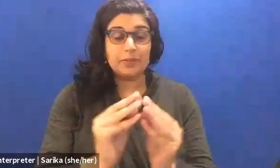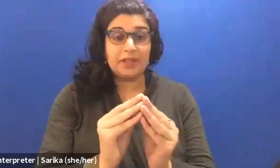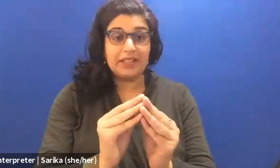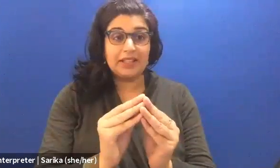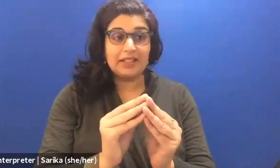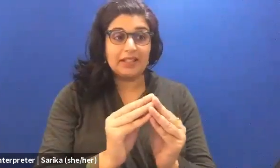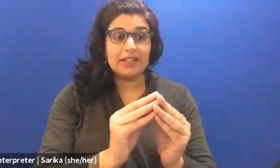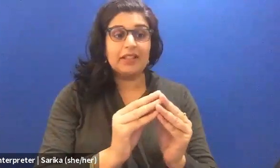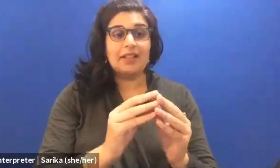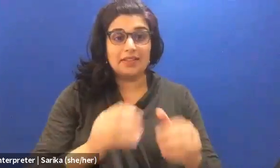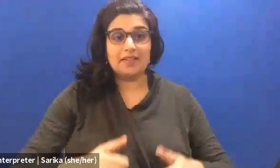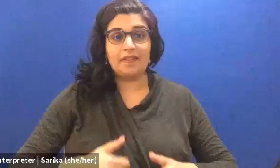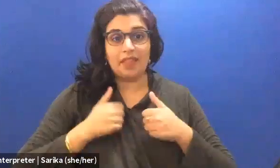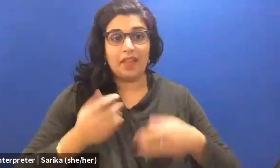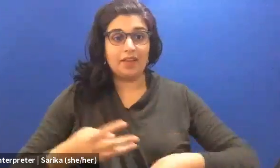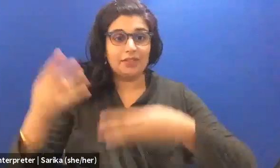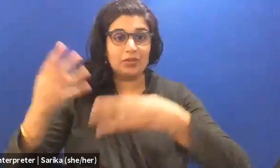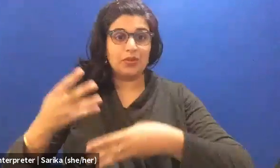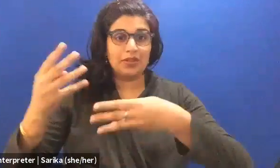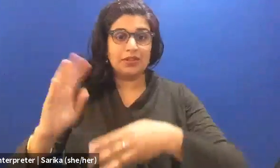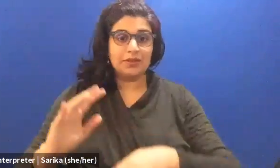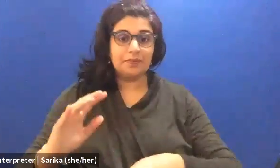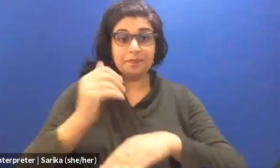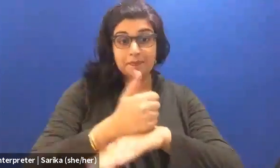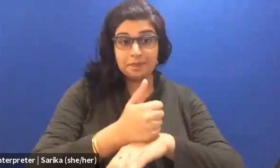Awesome. All right, it's setting up.